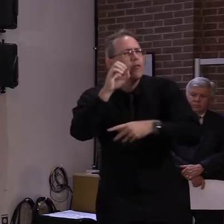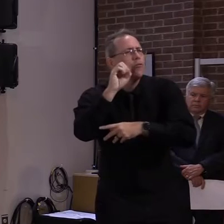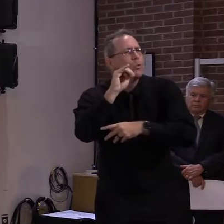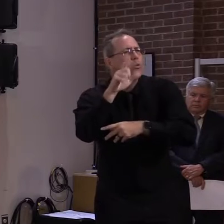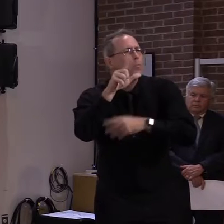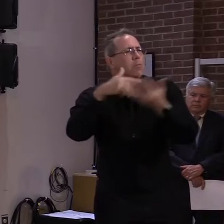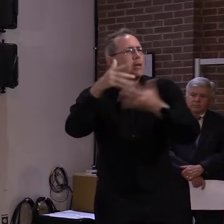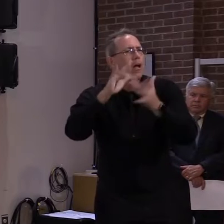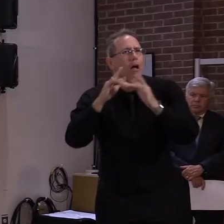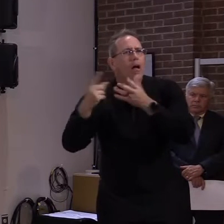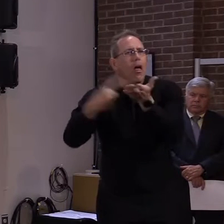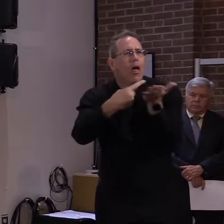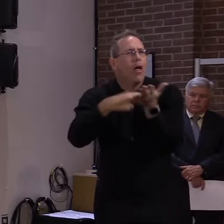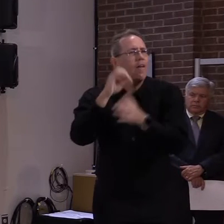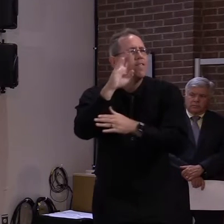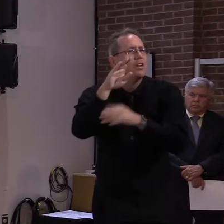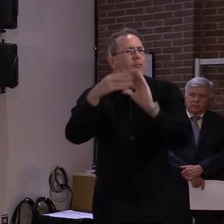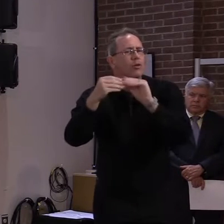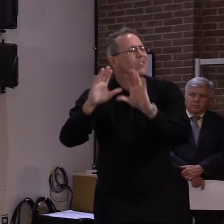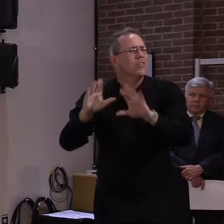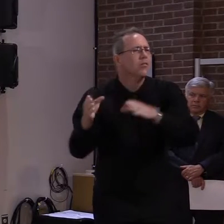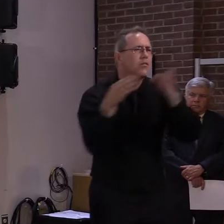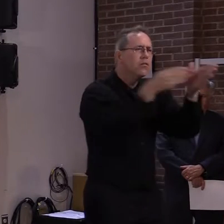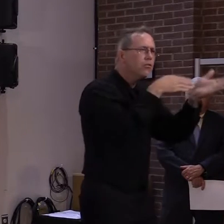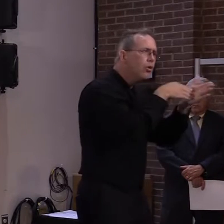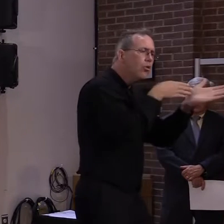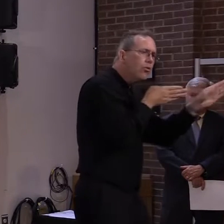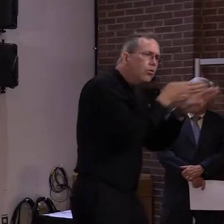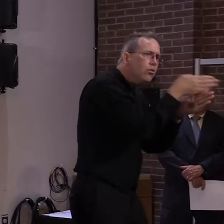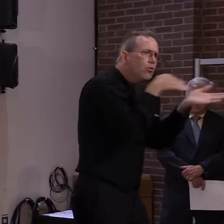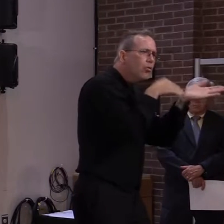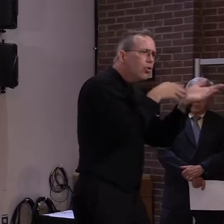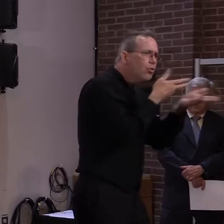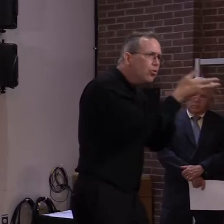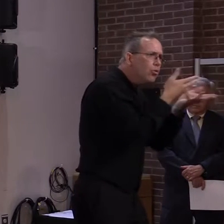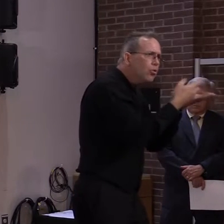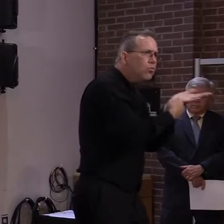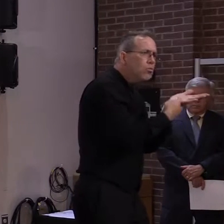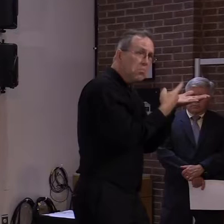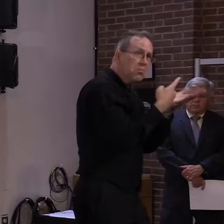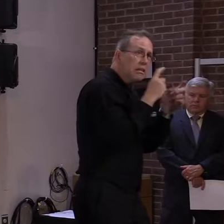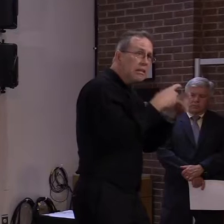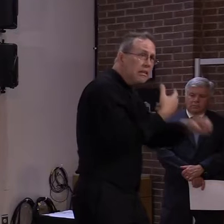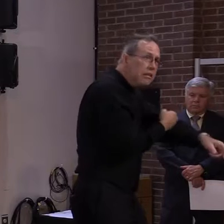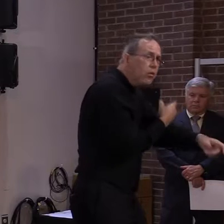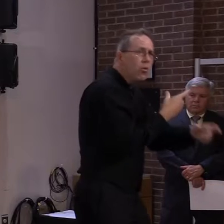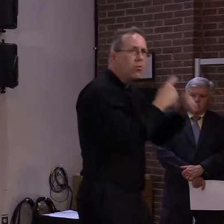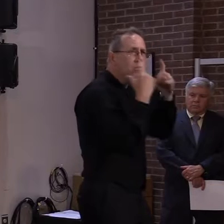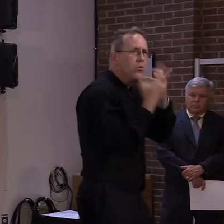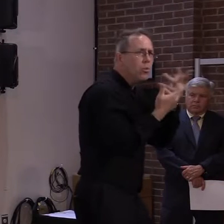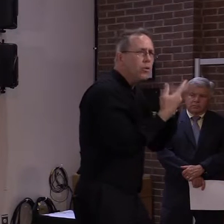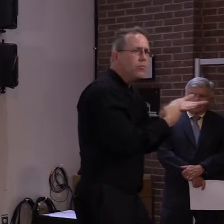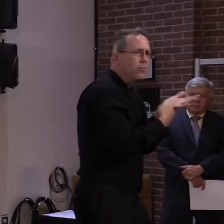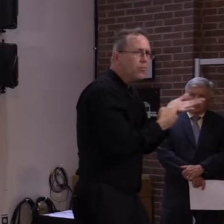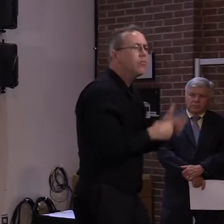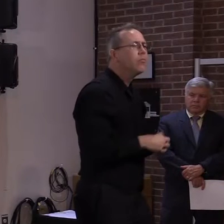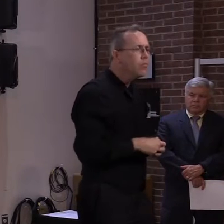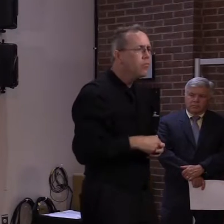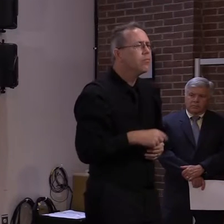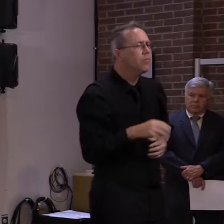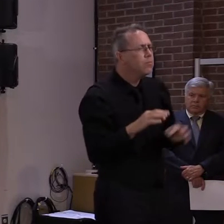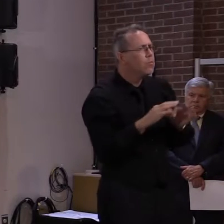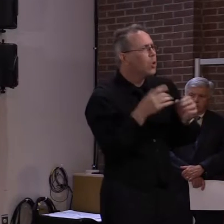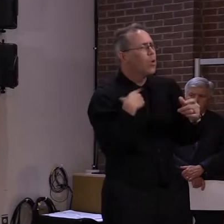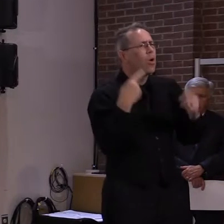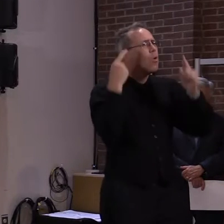same direction. And we're not going to do it blindly. We've always watched the data, and we've done what's